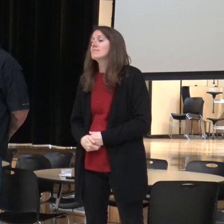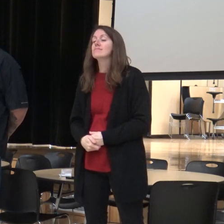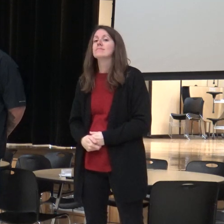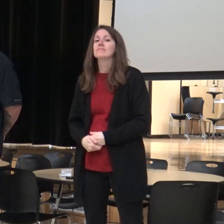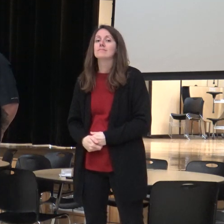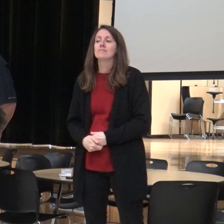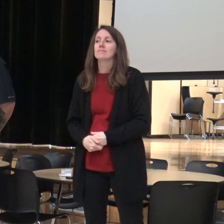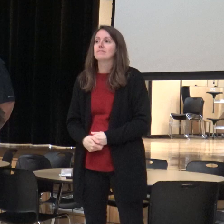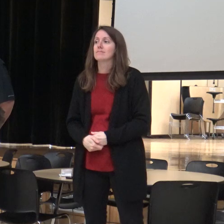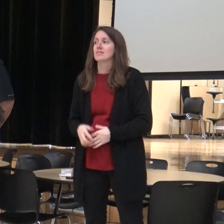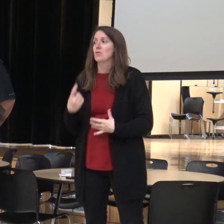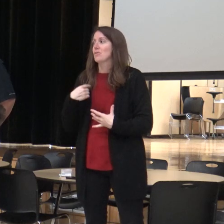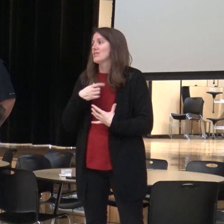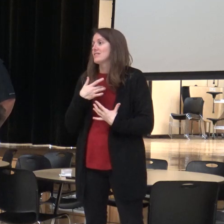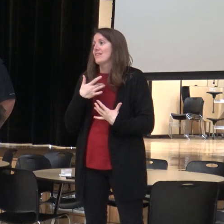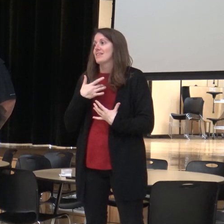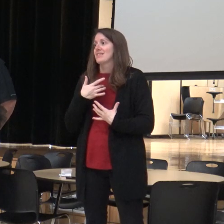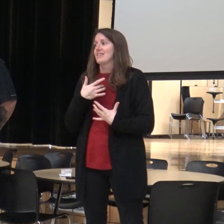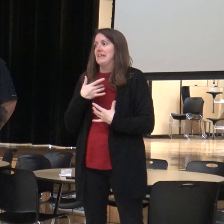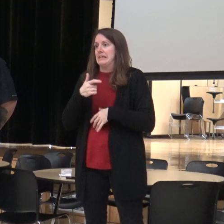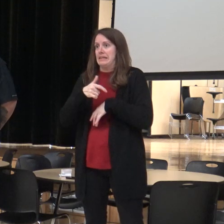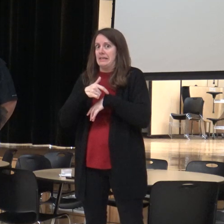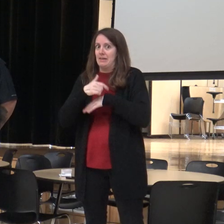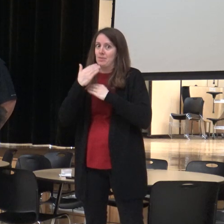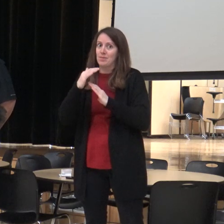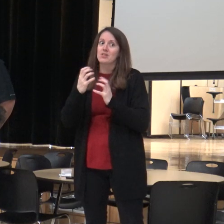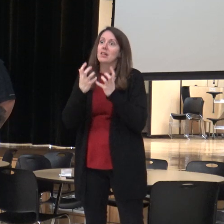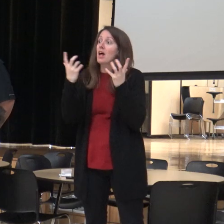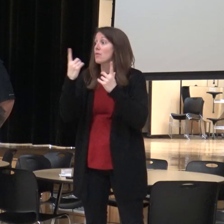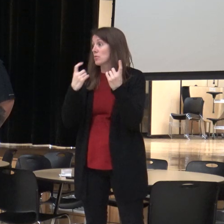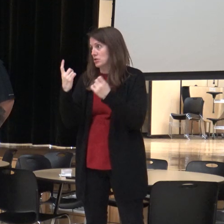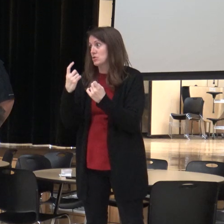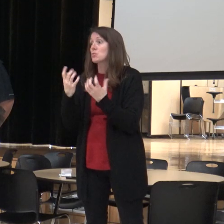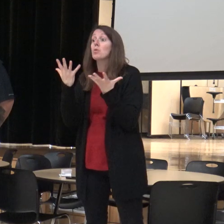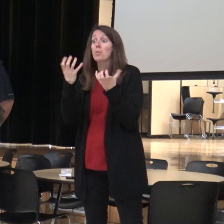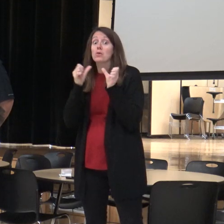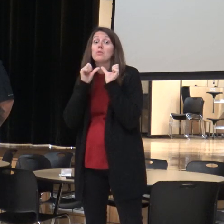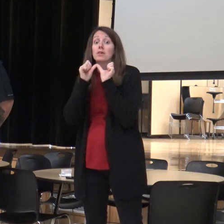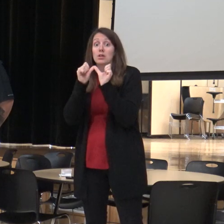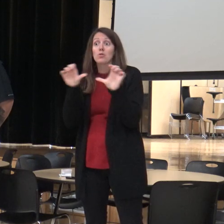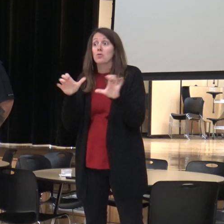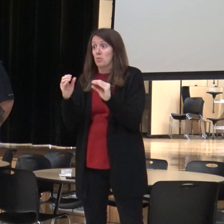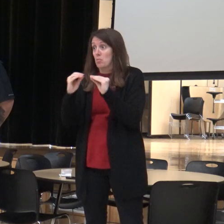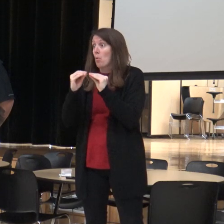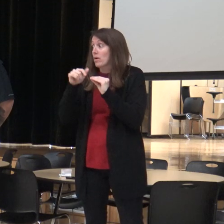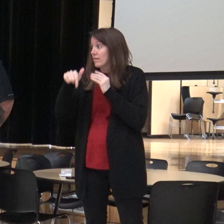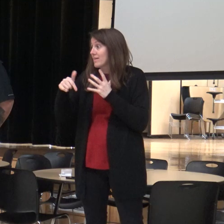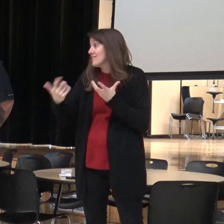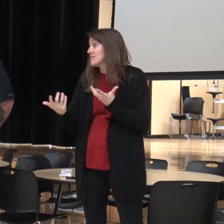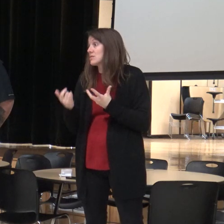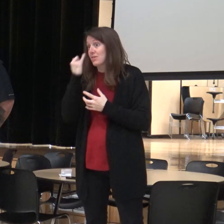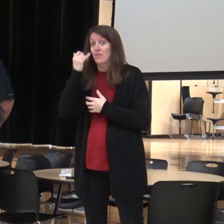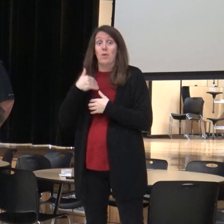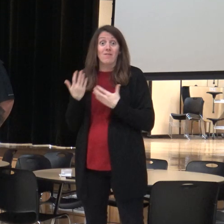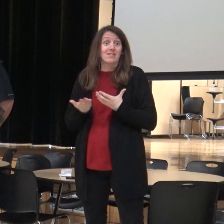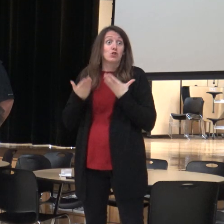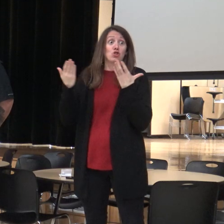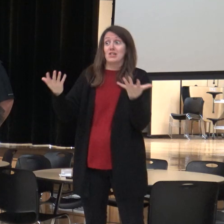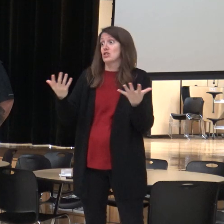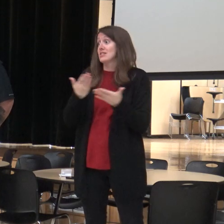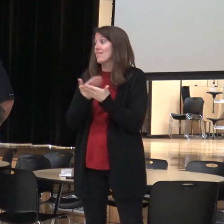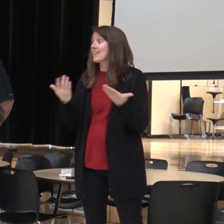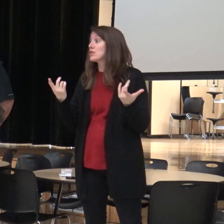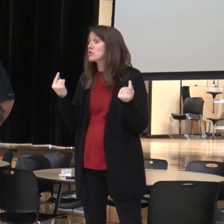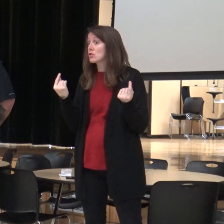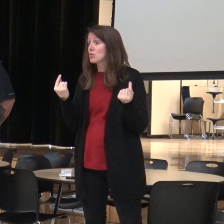We just felt too time-wise. There's so many questions, so we hope to continue to do more access for our parents. So if you have suggestions of